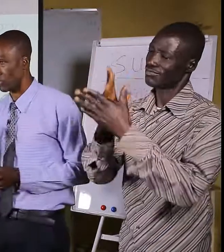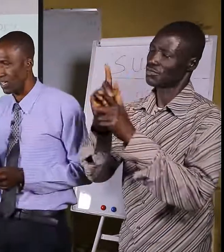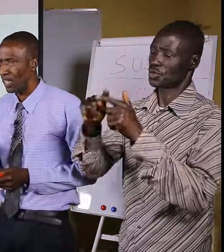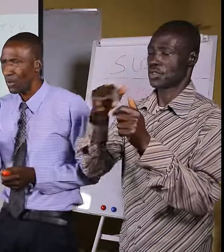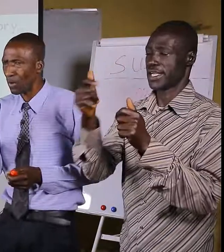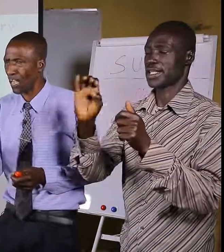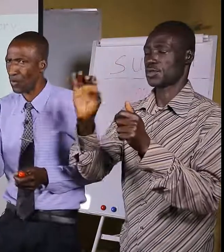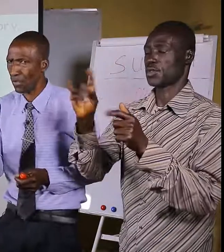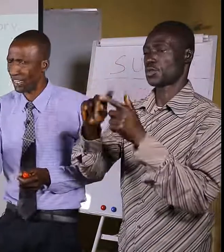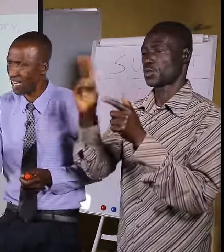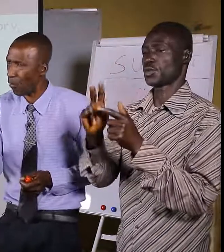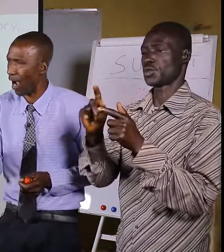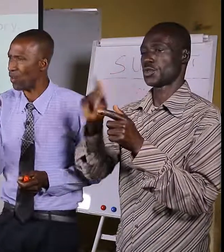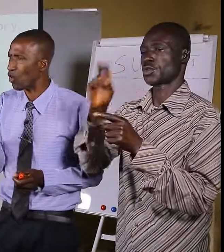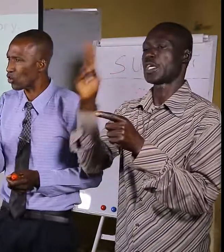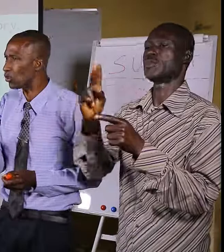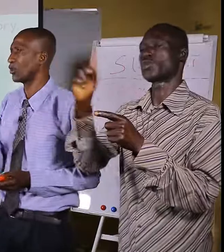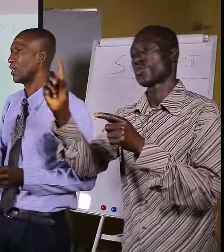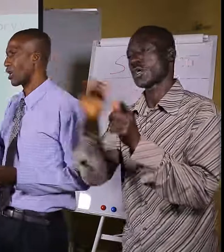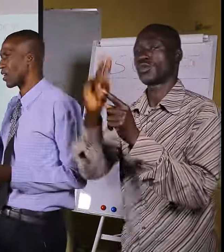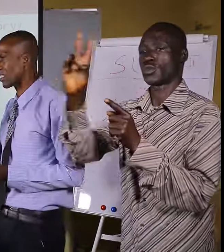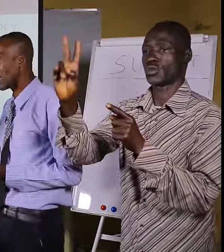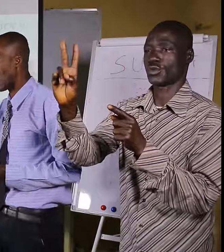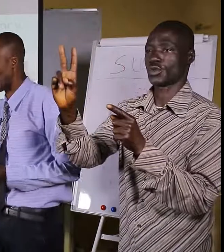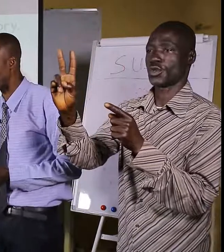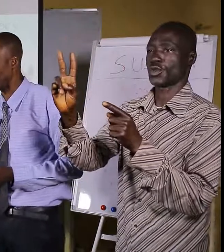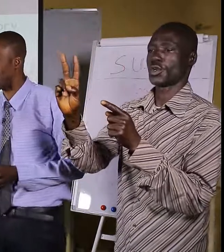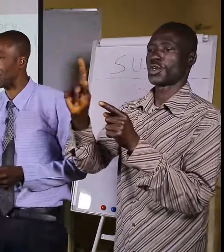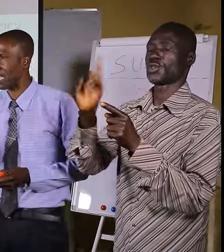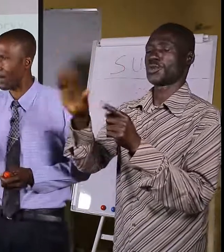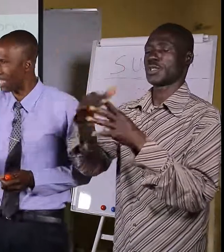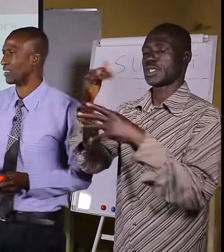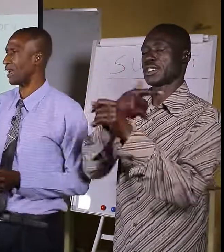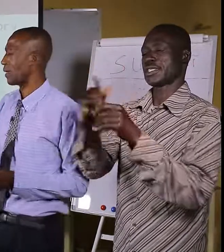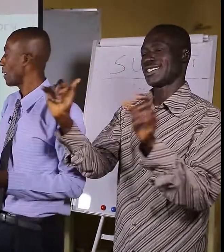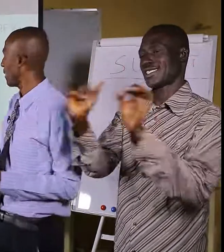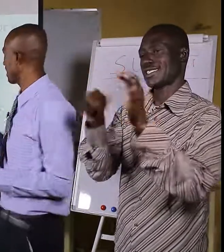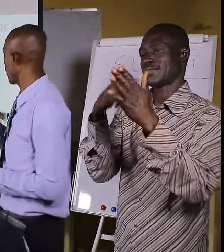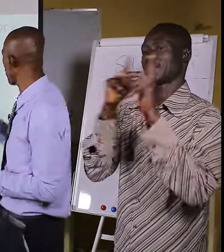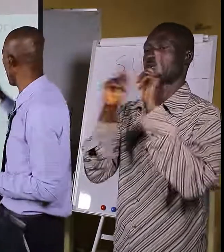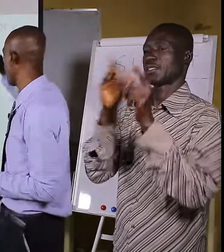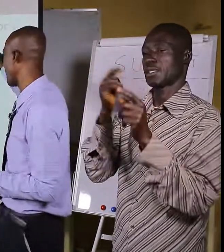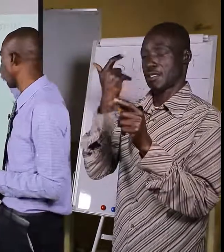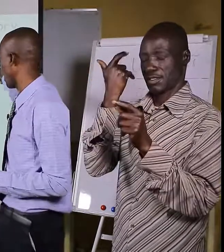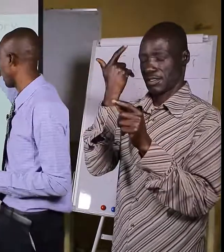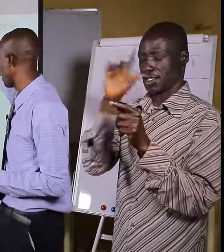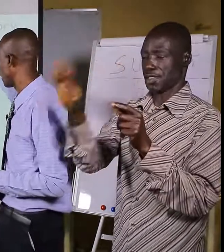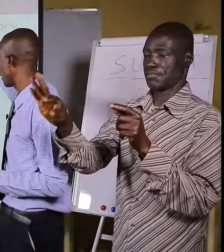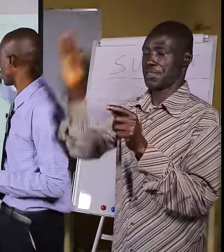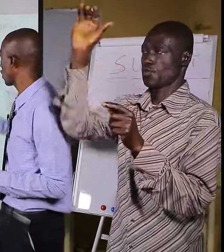to use. You can use either 1 or 2. You are still arriving at the same answer. But as for me, I pick